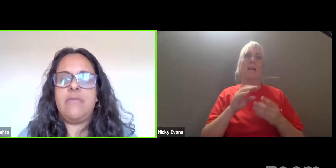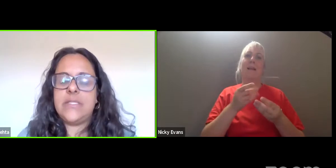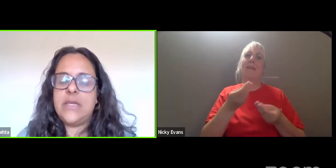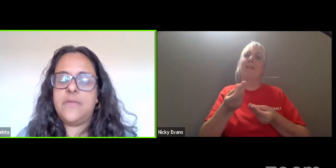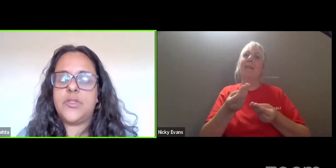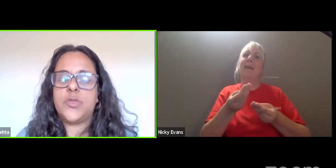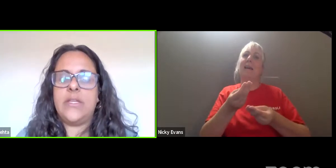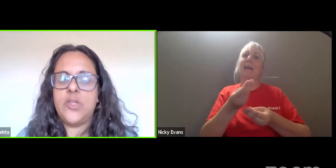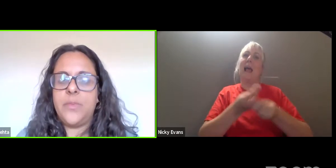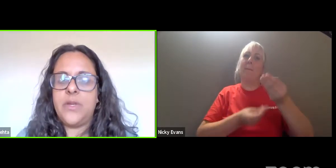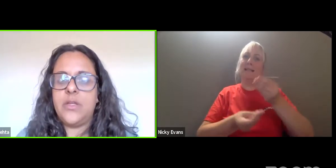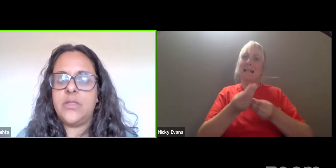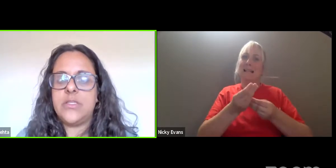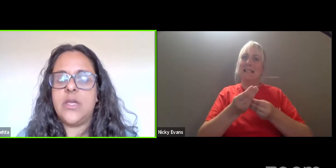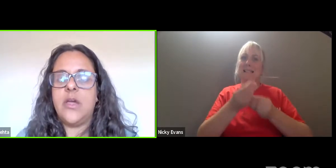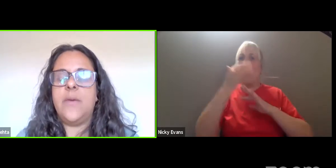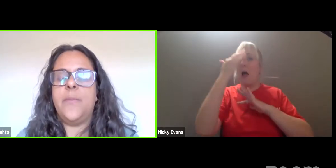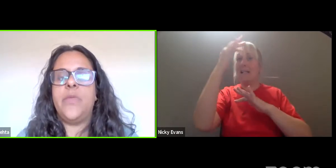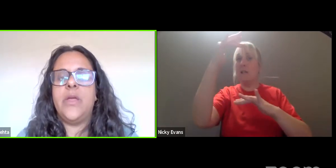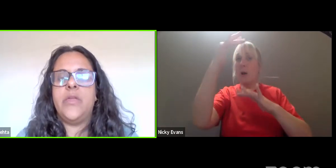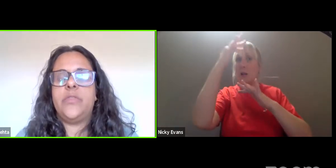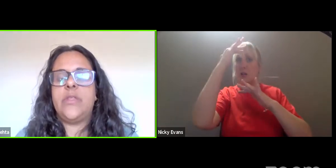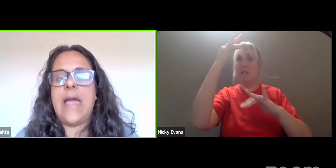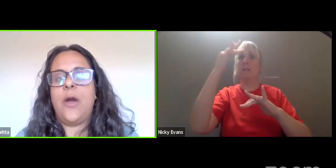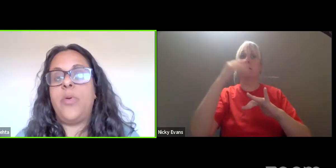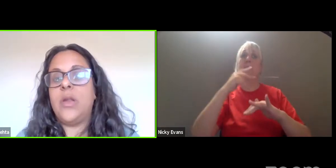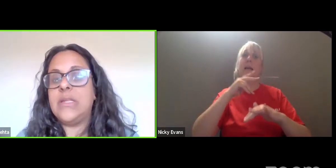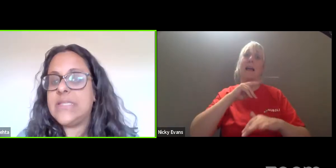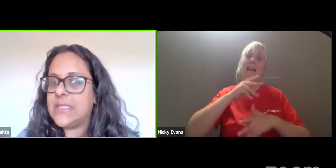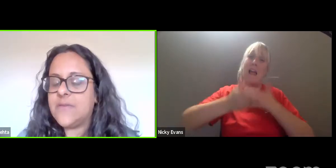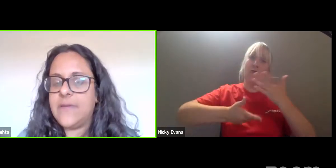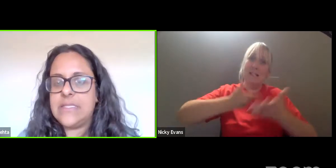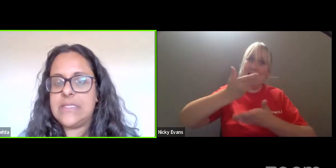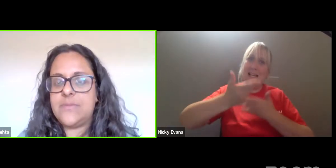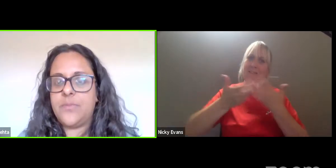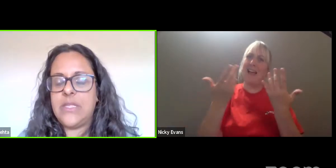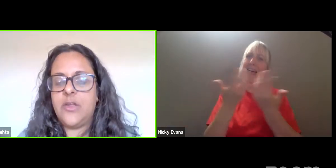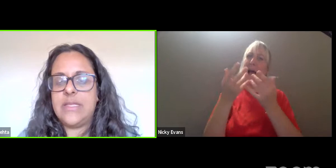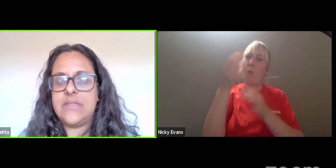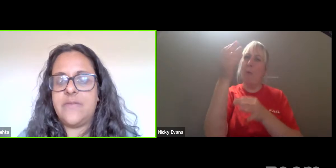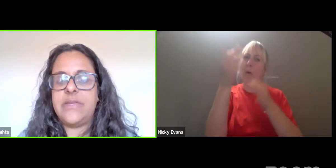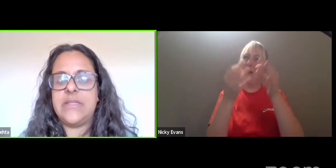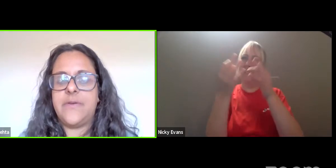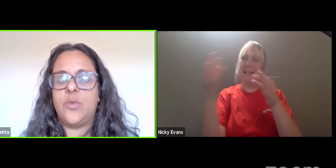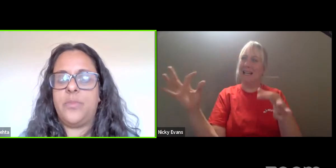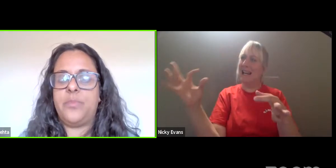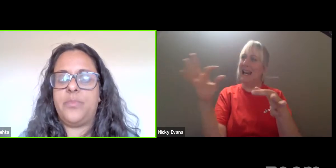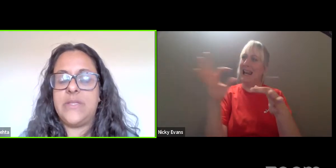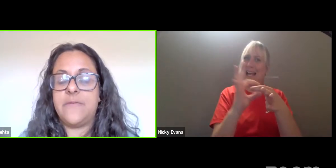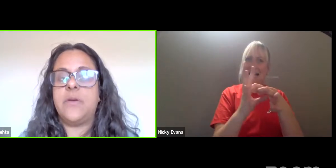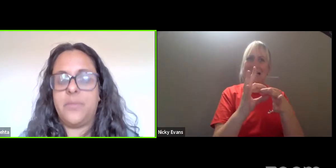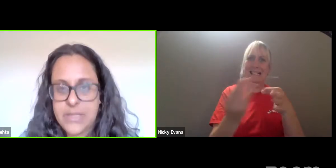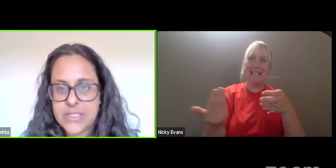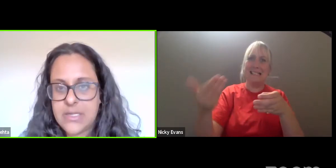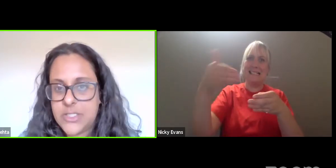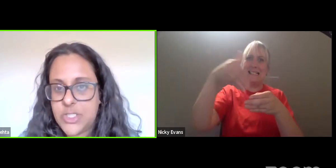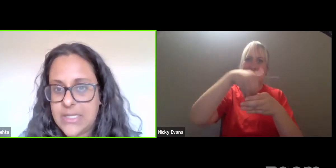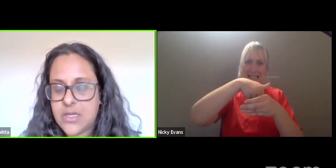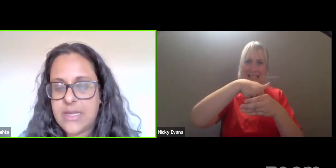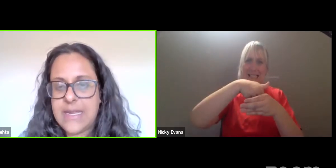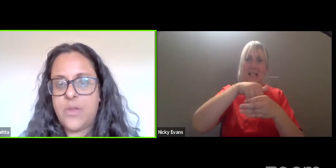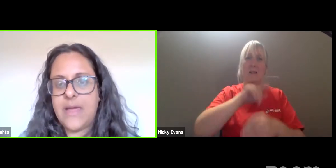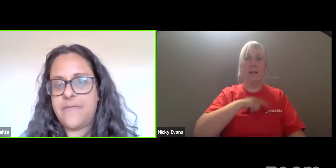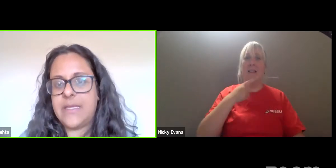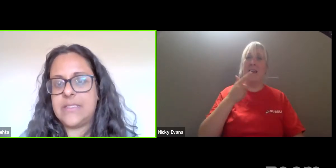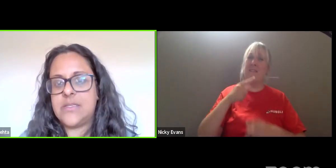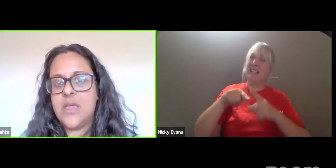and narrative that's quite dominant, how politics fits, there's a very different political